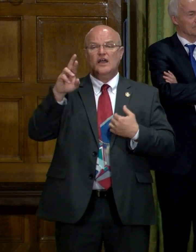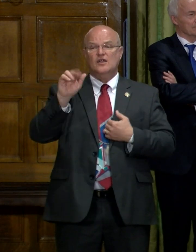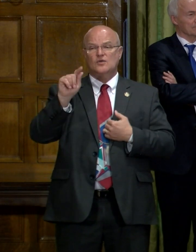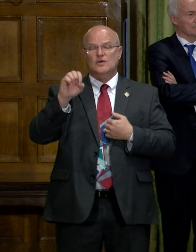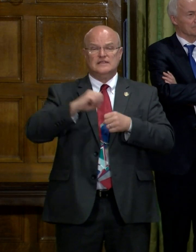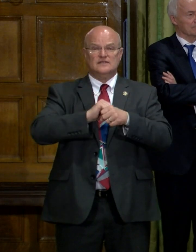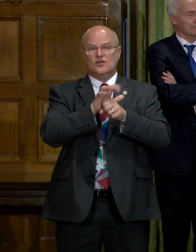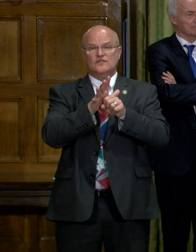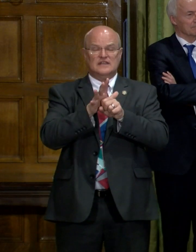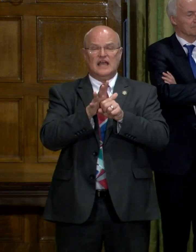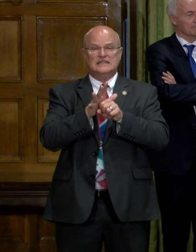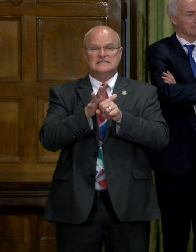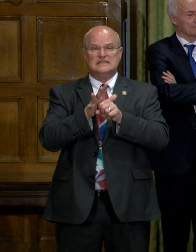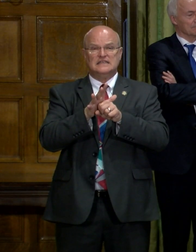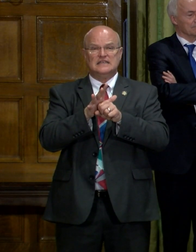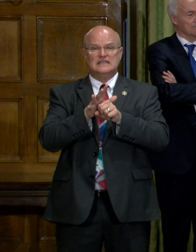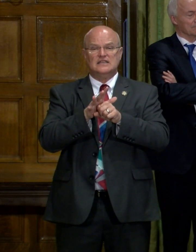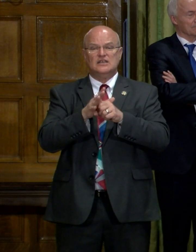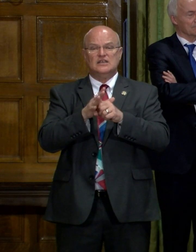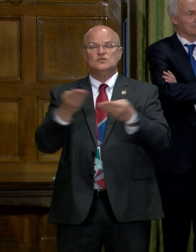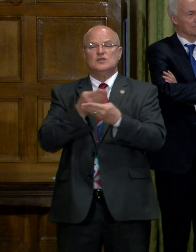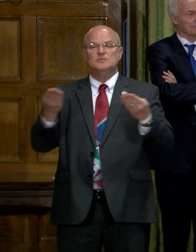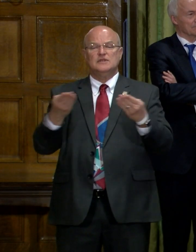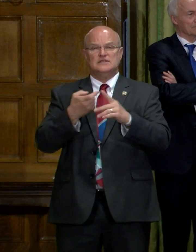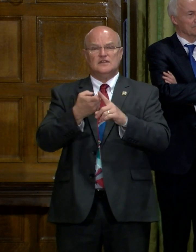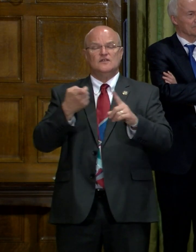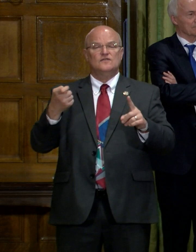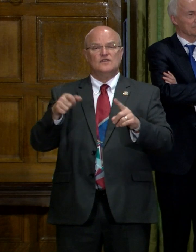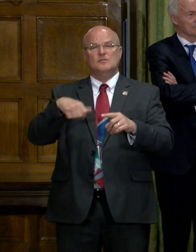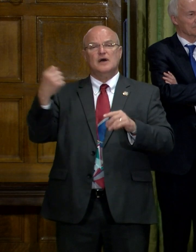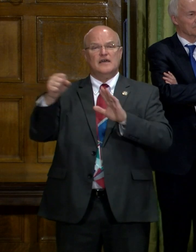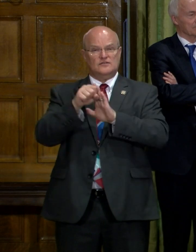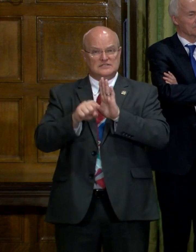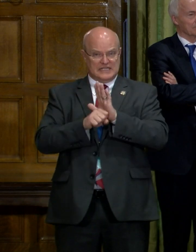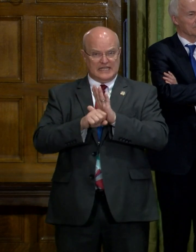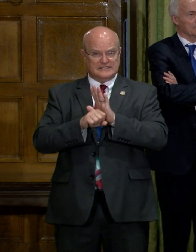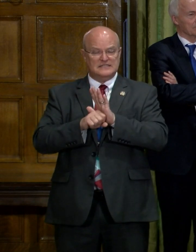of COVID-19 transmission